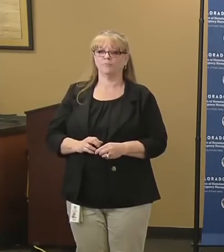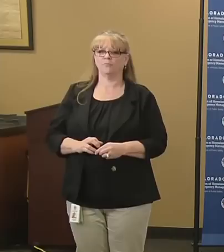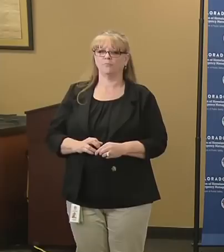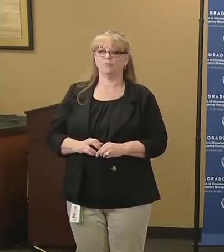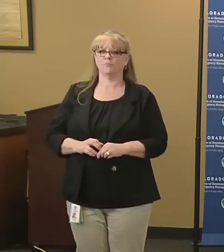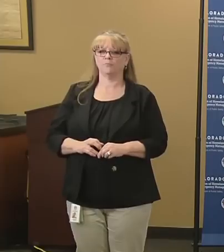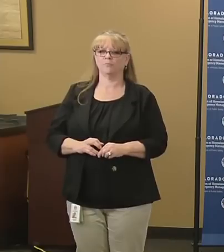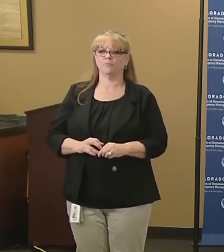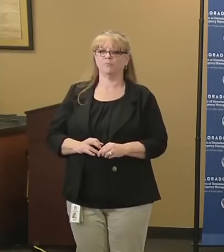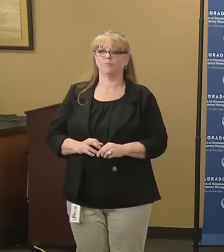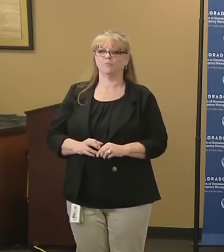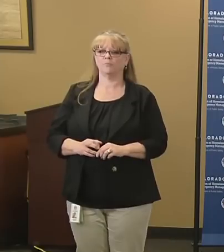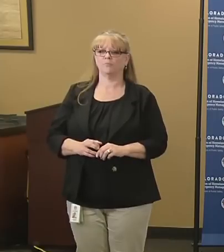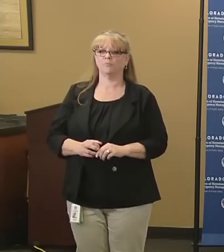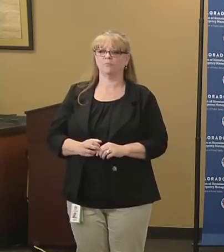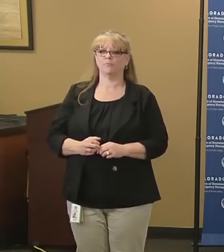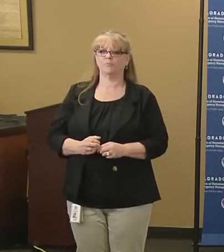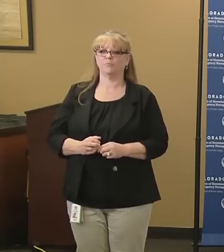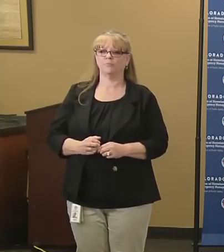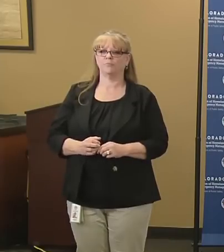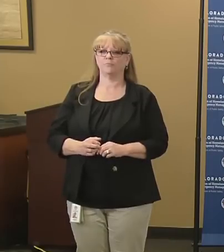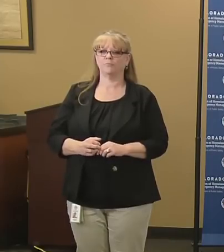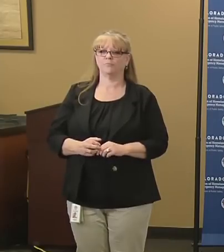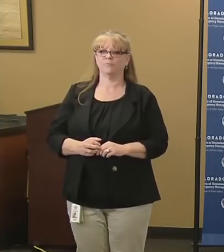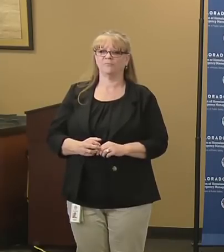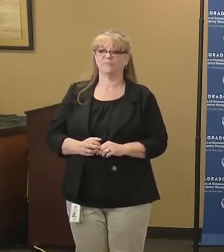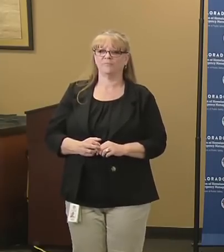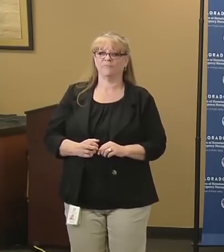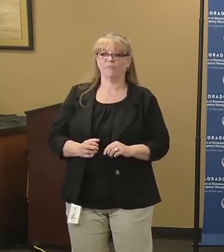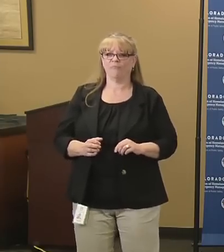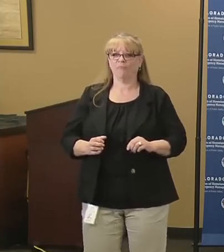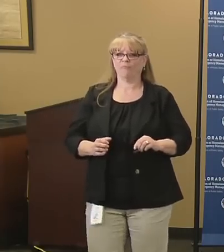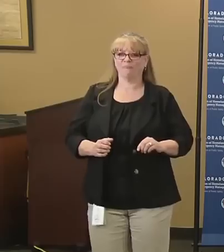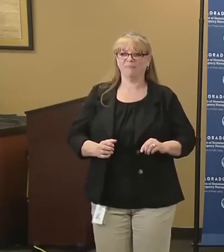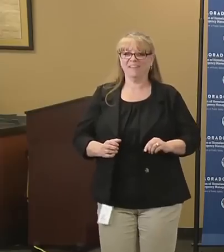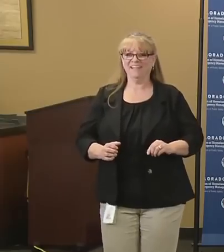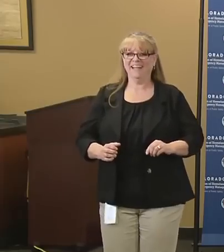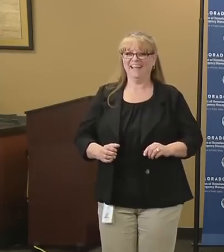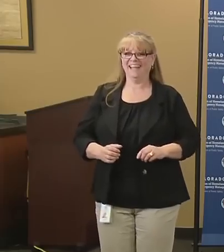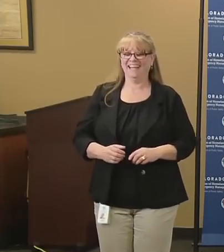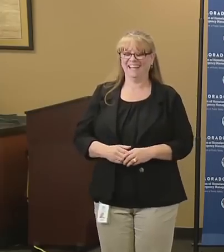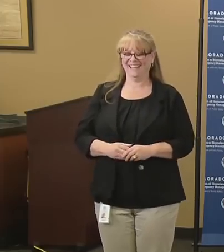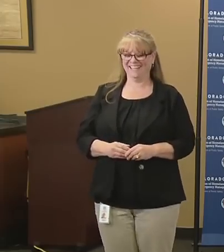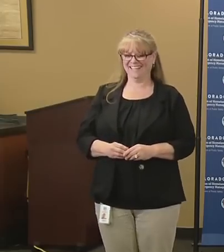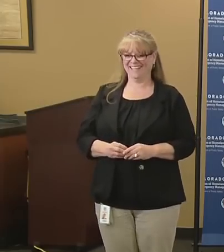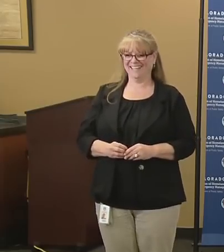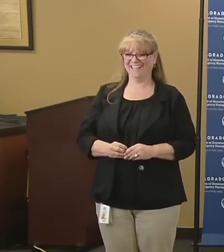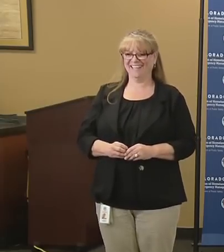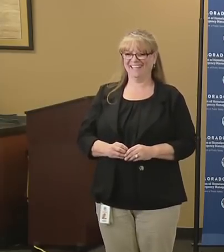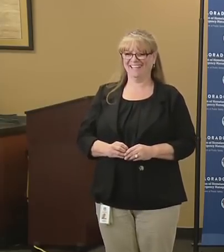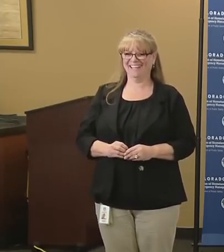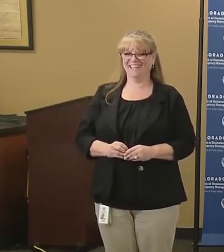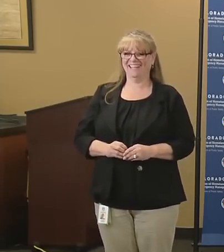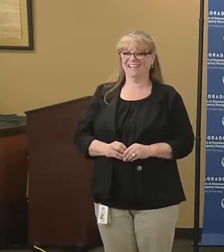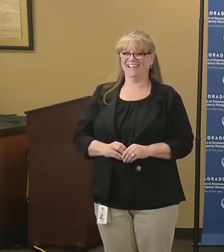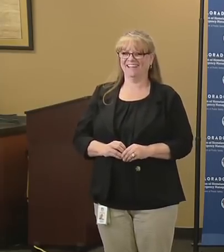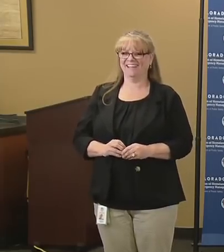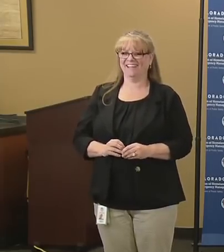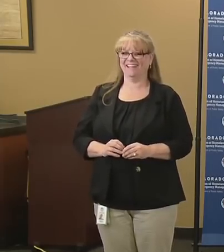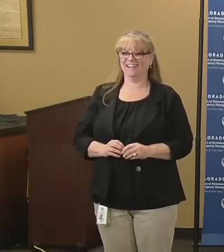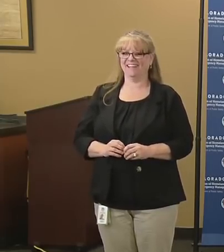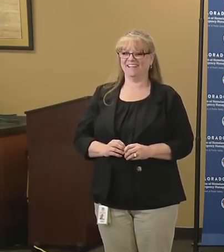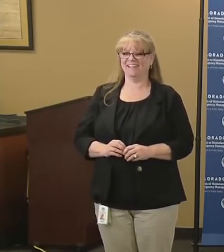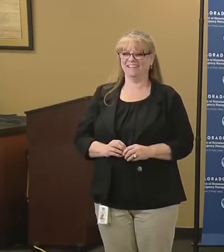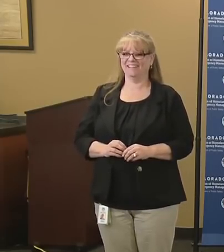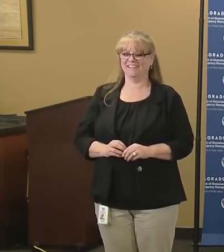1st of the month. So from an economic standpoint, this would be a very difficult month for many, many Coloradans. Remember,